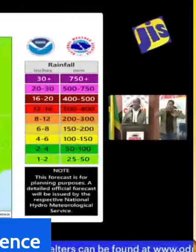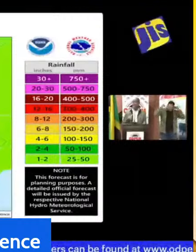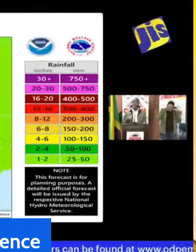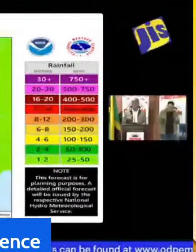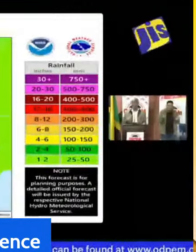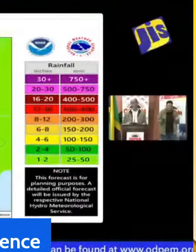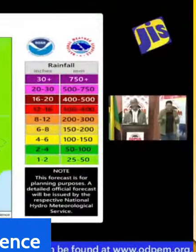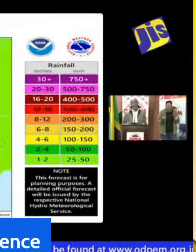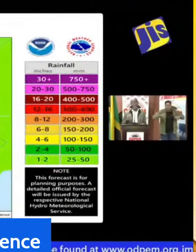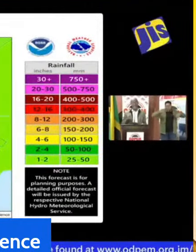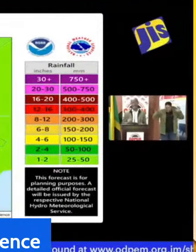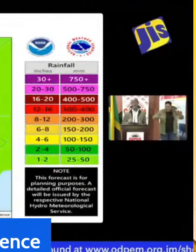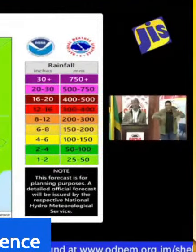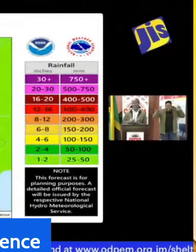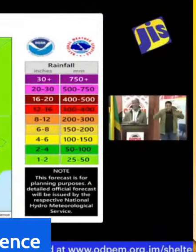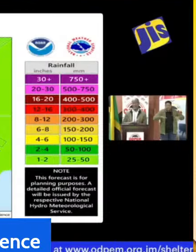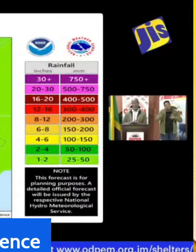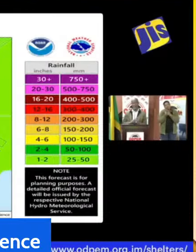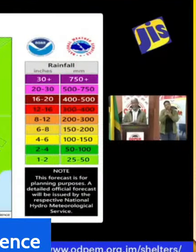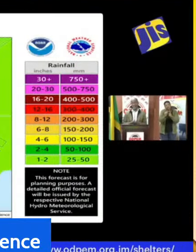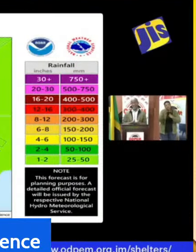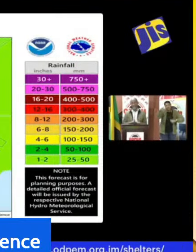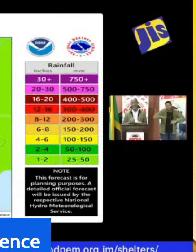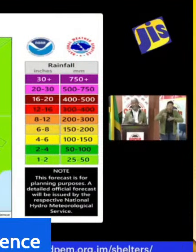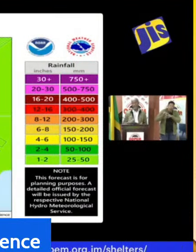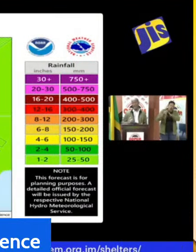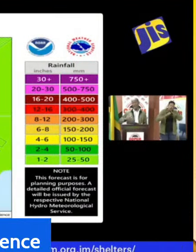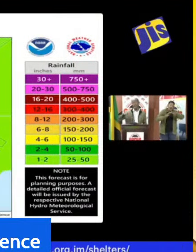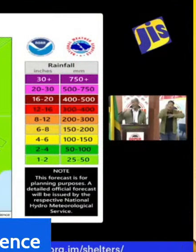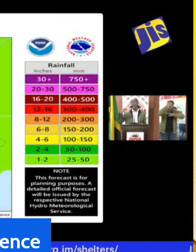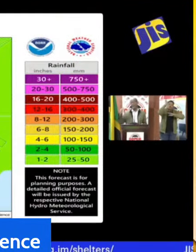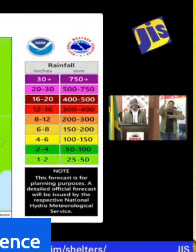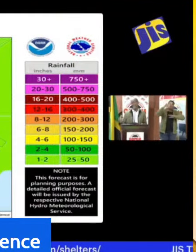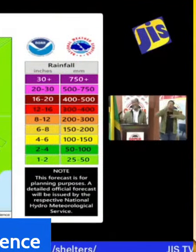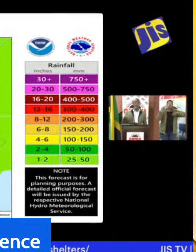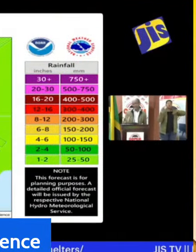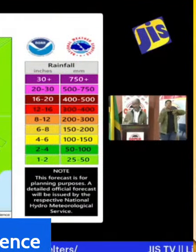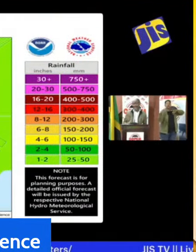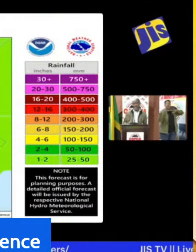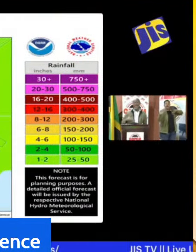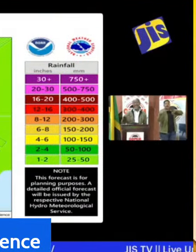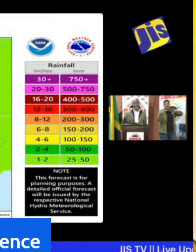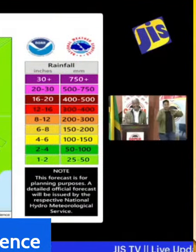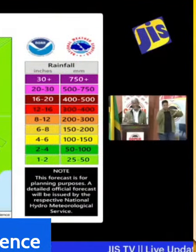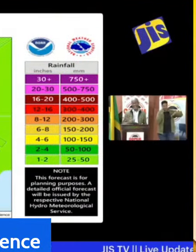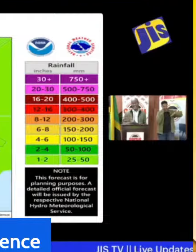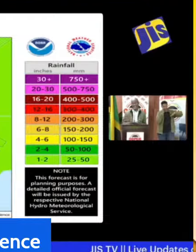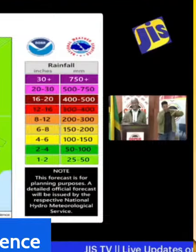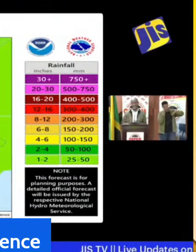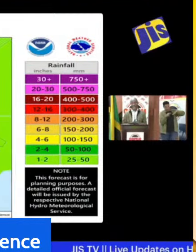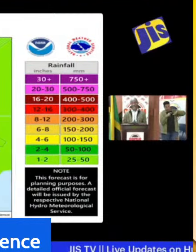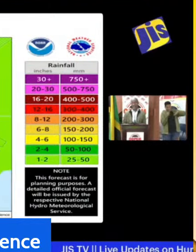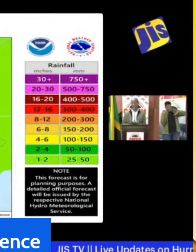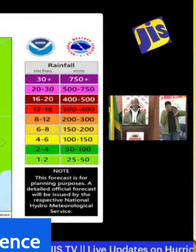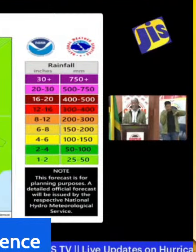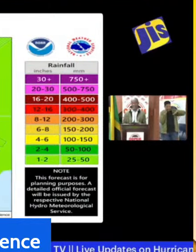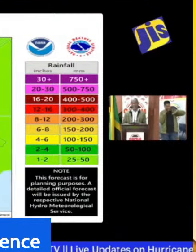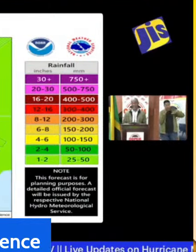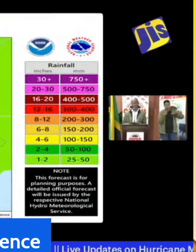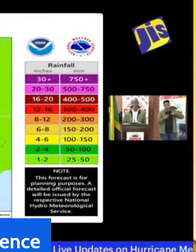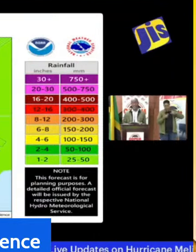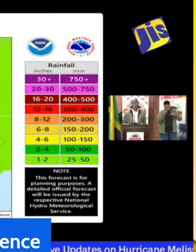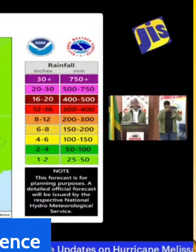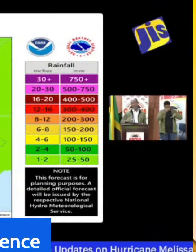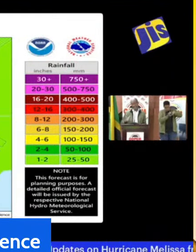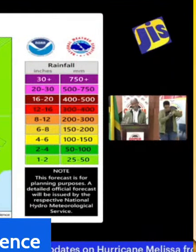heaviest rainfall that is associated with this hurricane is going to be to the right side of the eye as it makes its way across